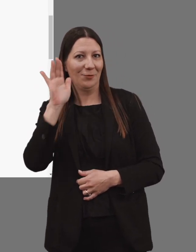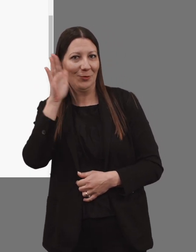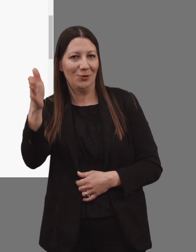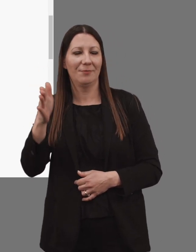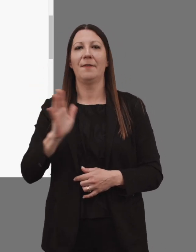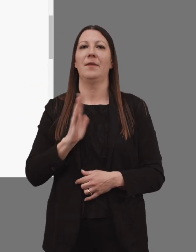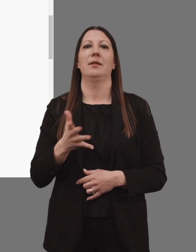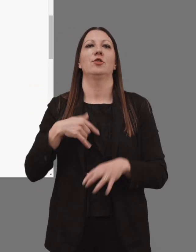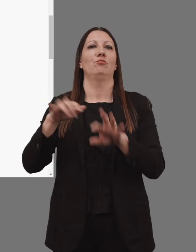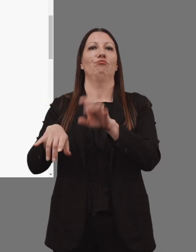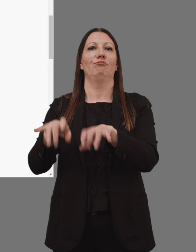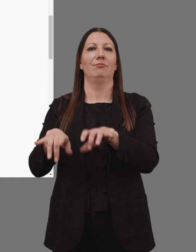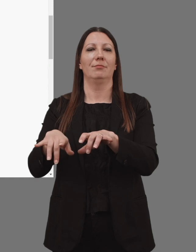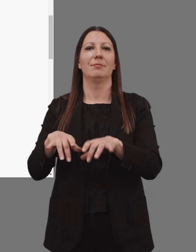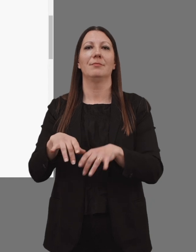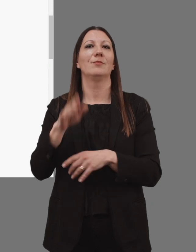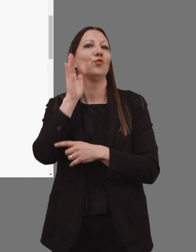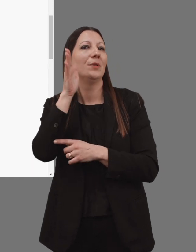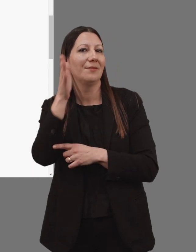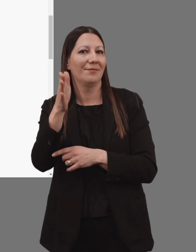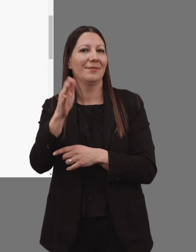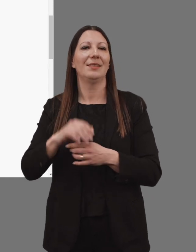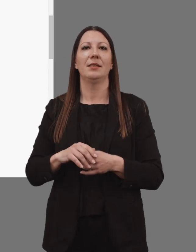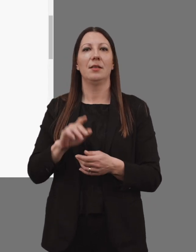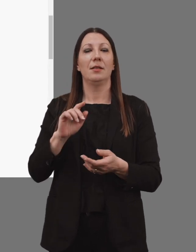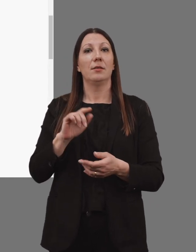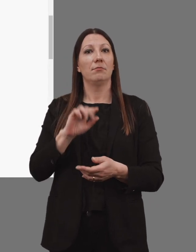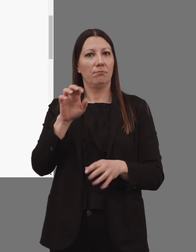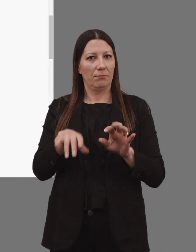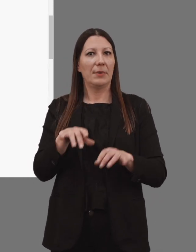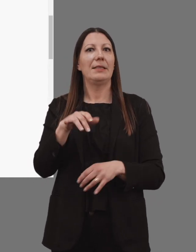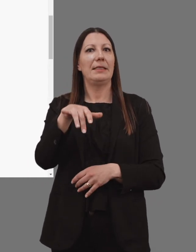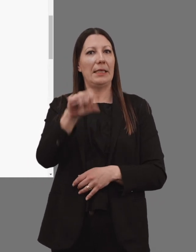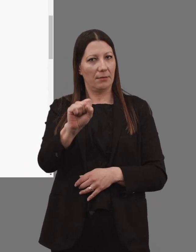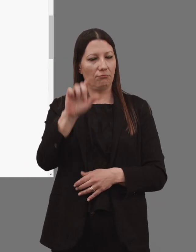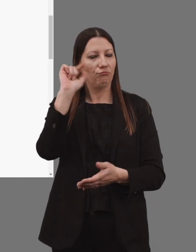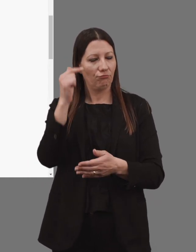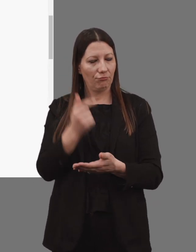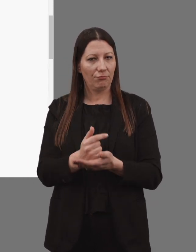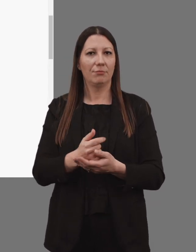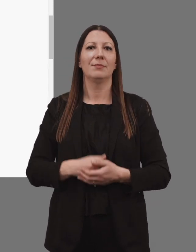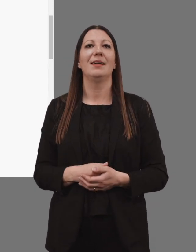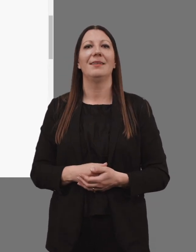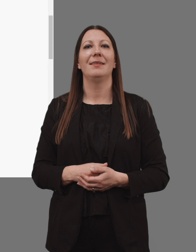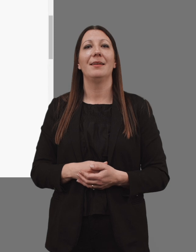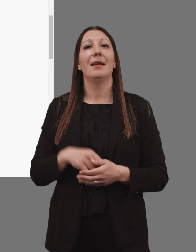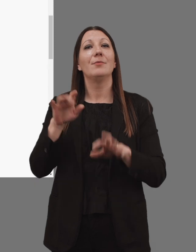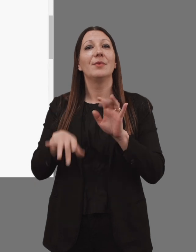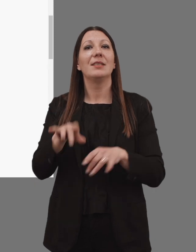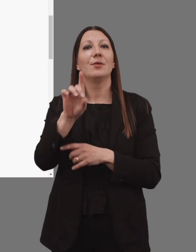and you will also add that, yes, you have graduated, and you can put the date that you will be graduating. So